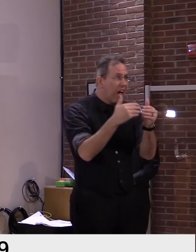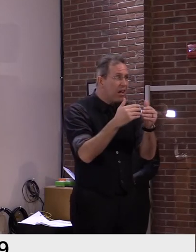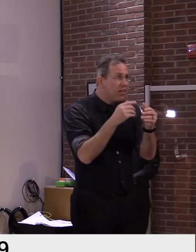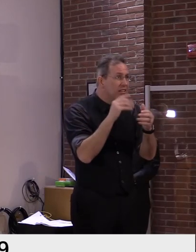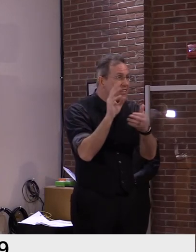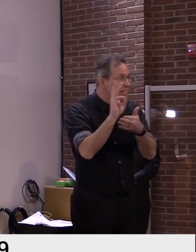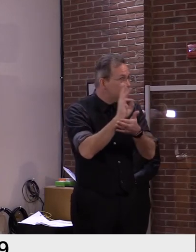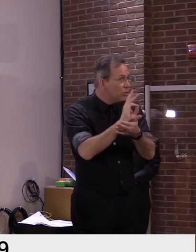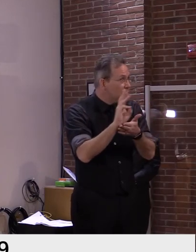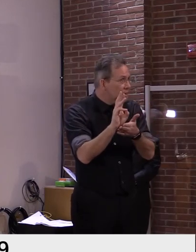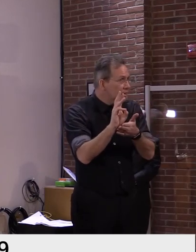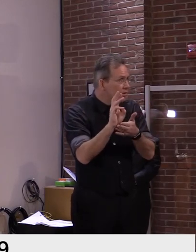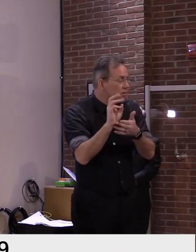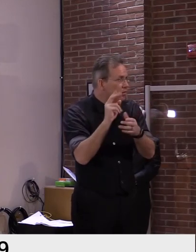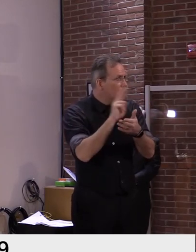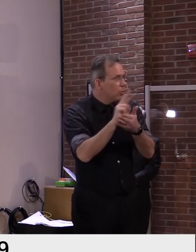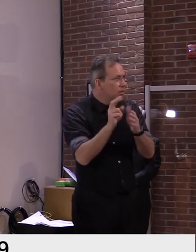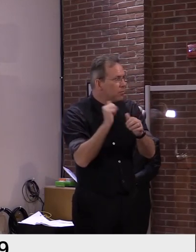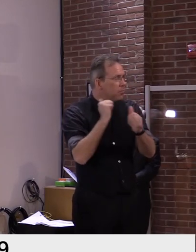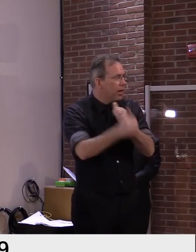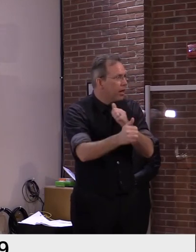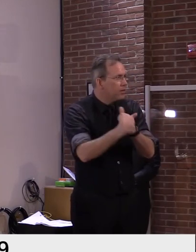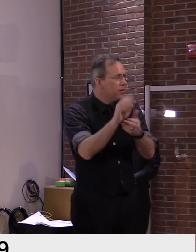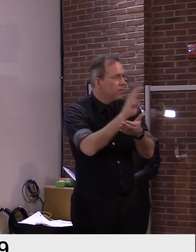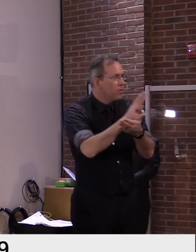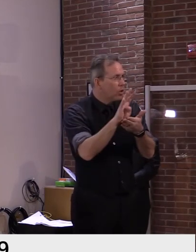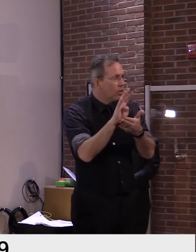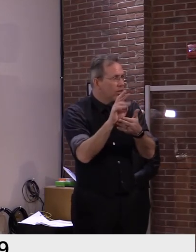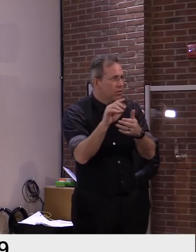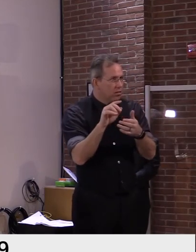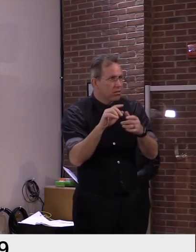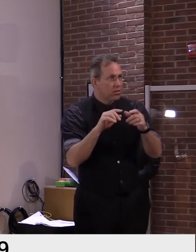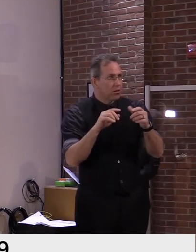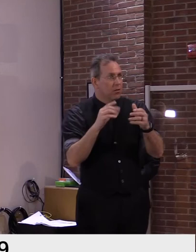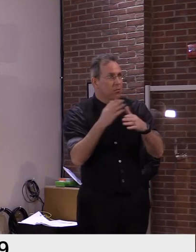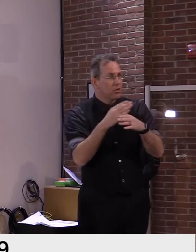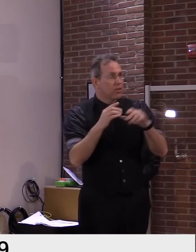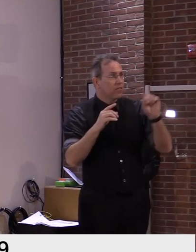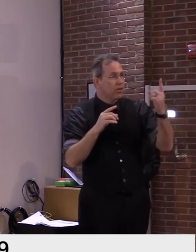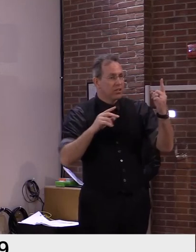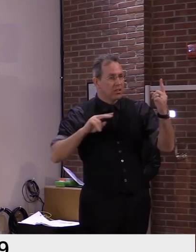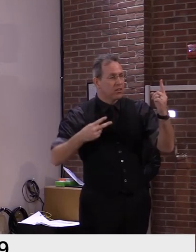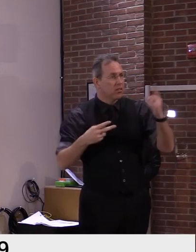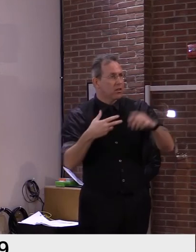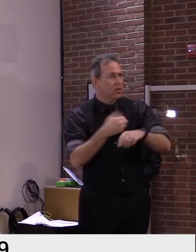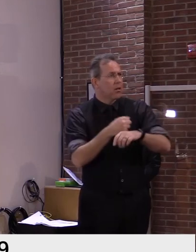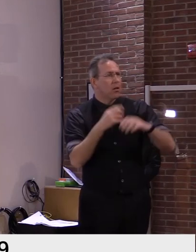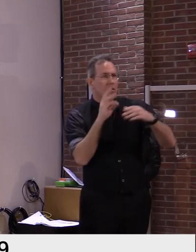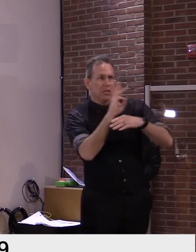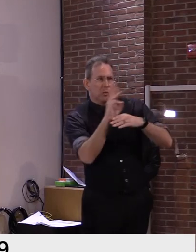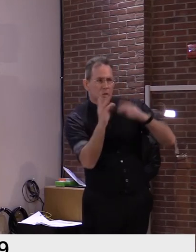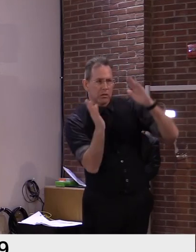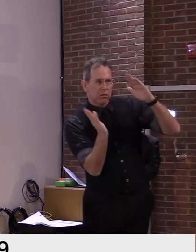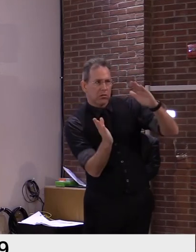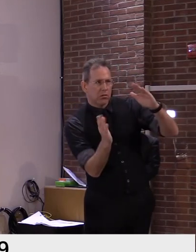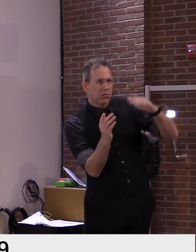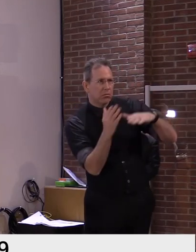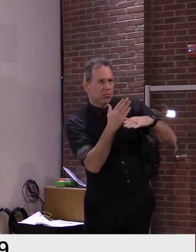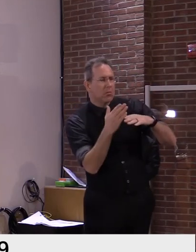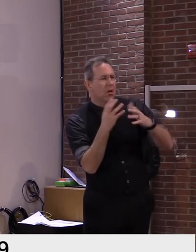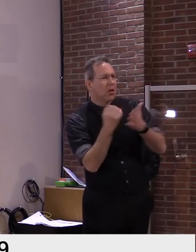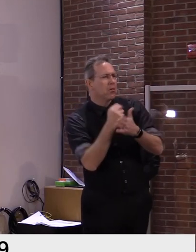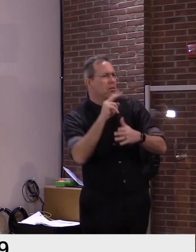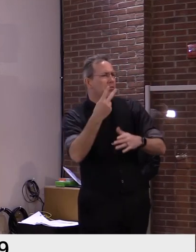with the for the second dose, that's okay. They wouldn't recommend any longer than 6 weeks. So